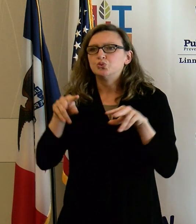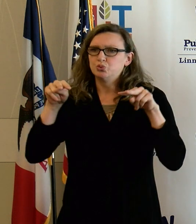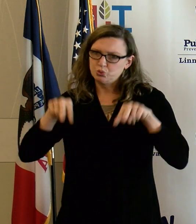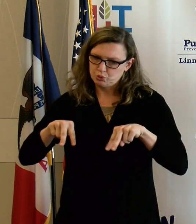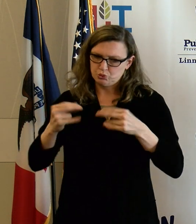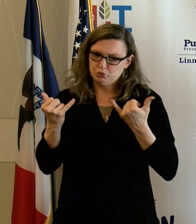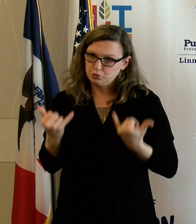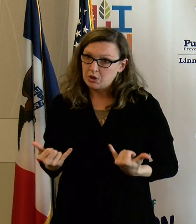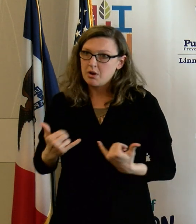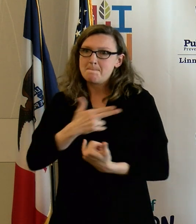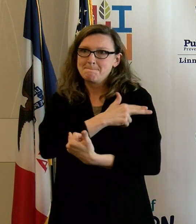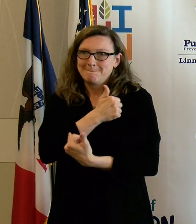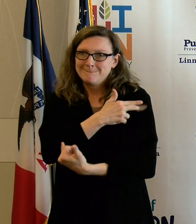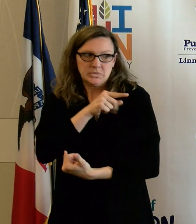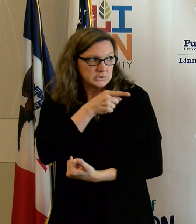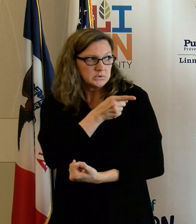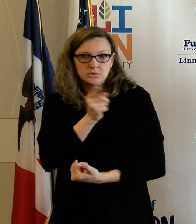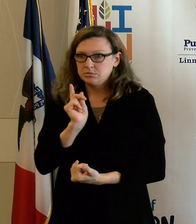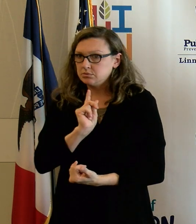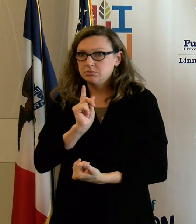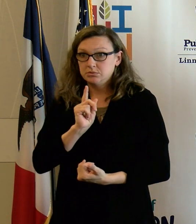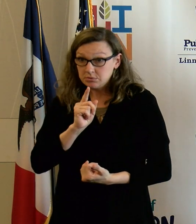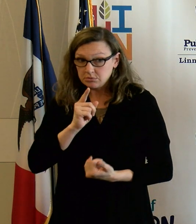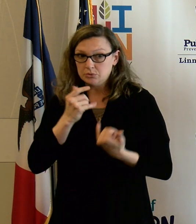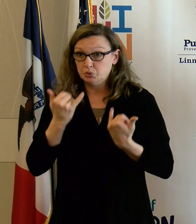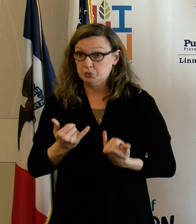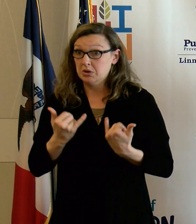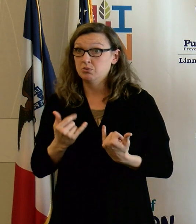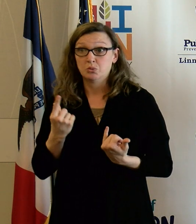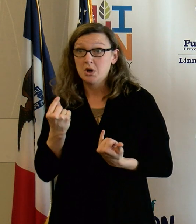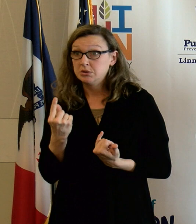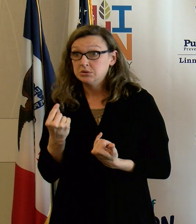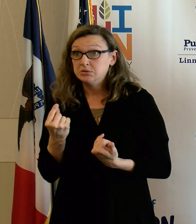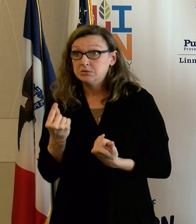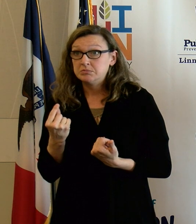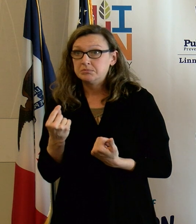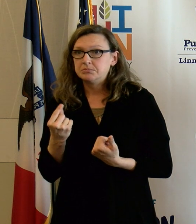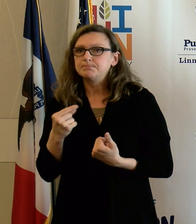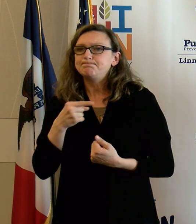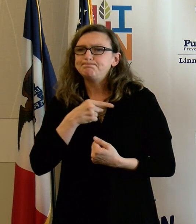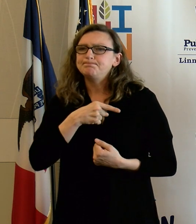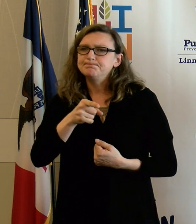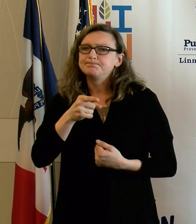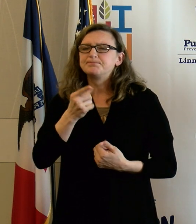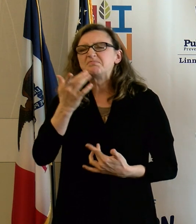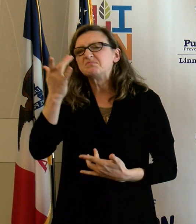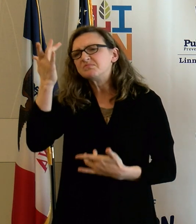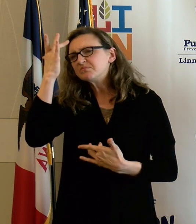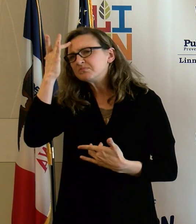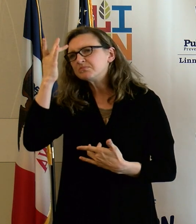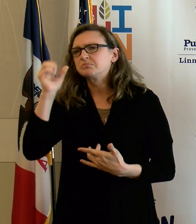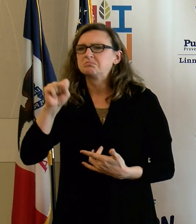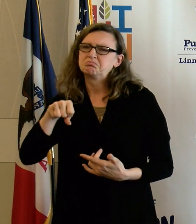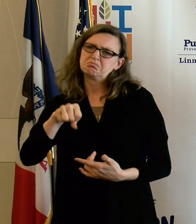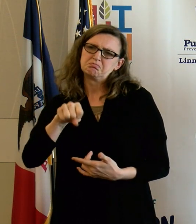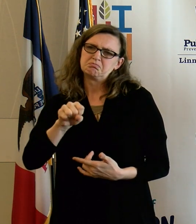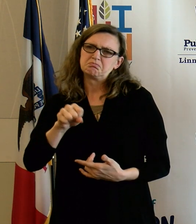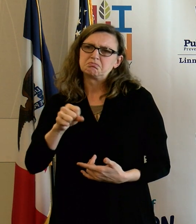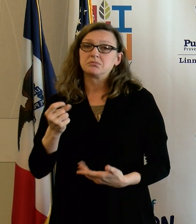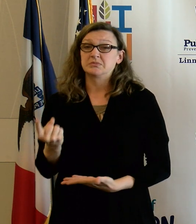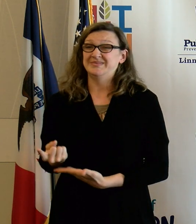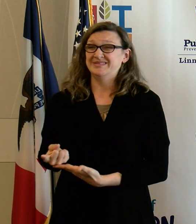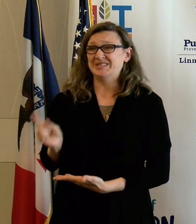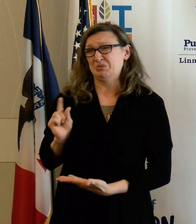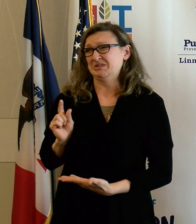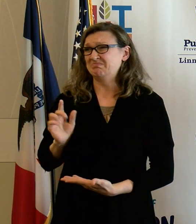hospital, most of those they were infected somewhere between 7 to 10 days ago